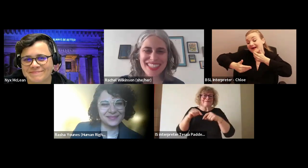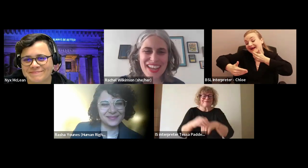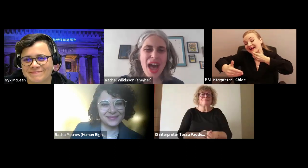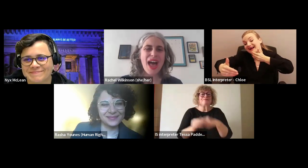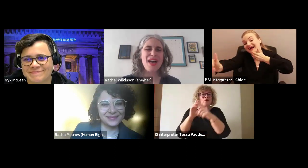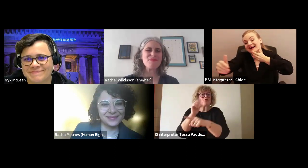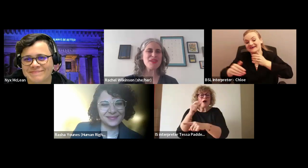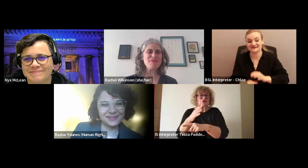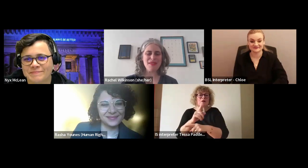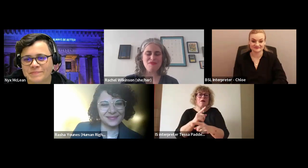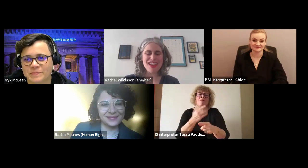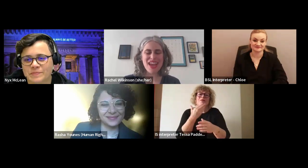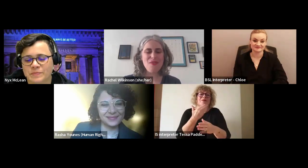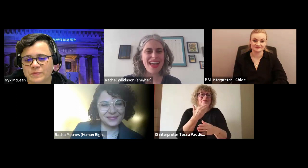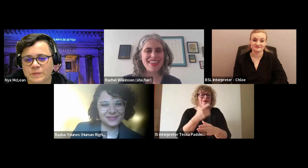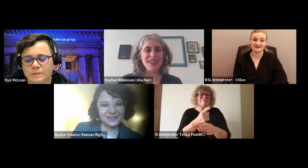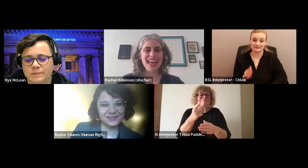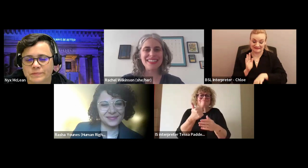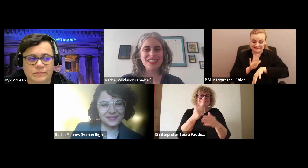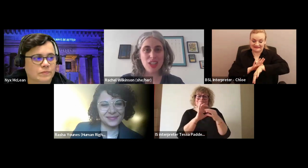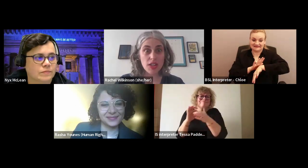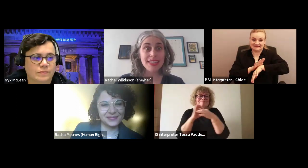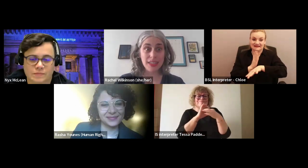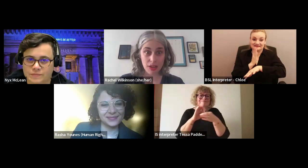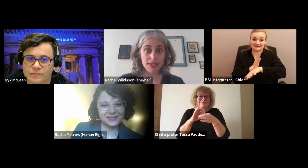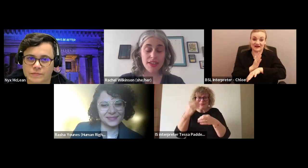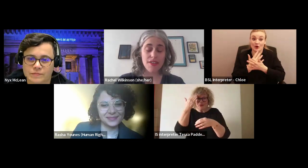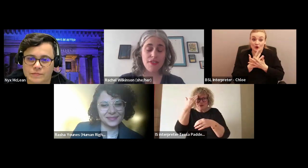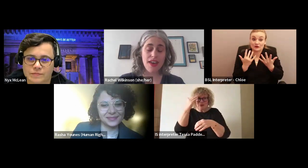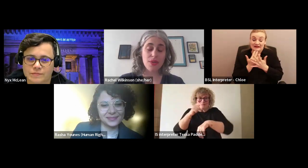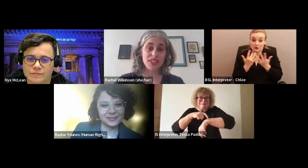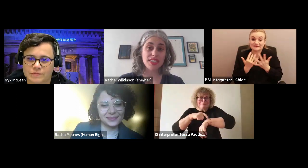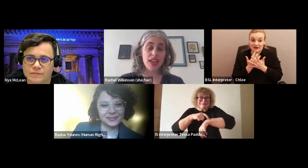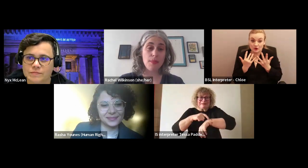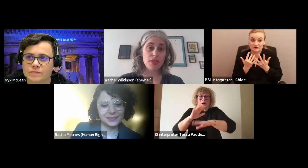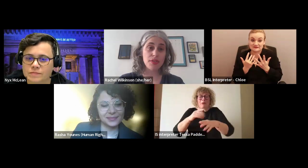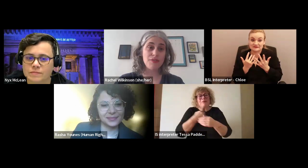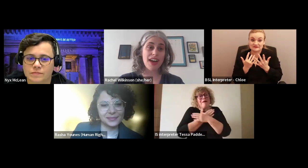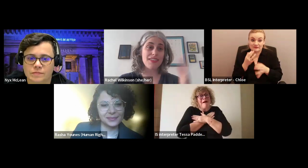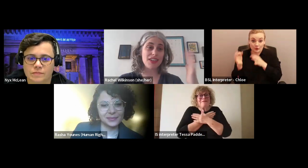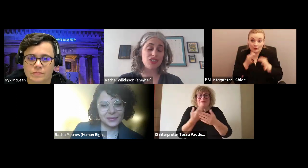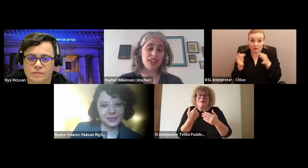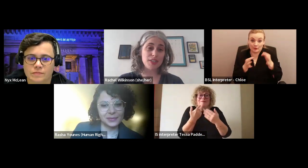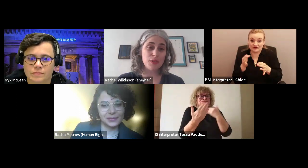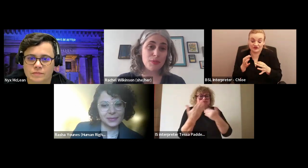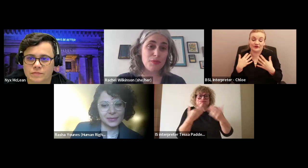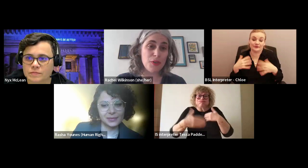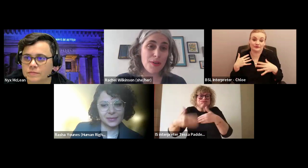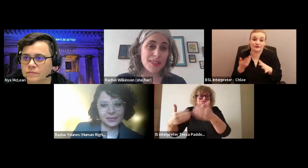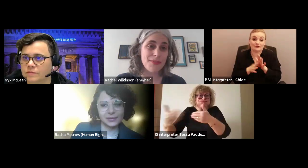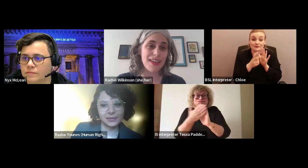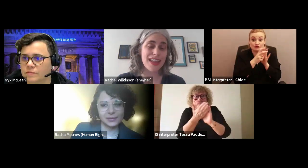for you, Rasha. But I'm really aware that we had lots and lots of questions come through via the registration